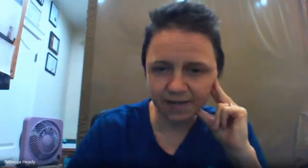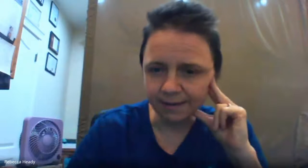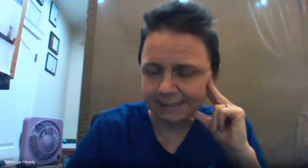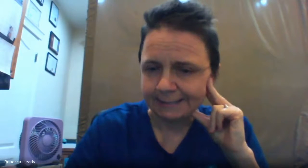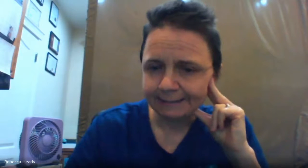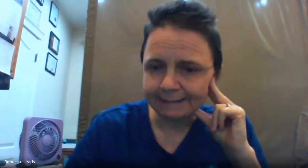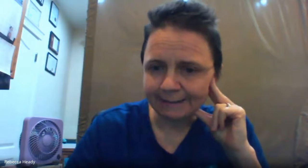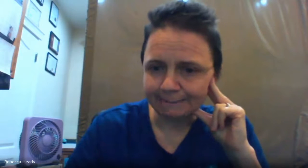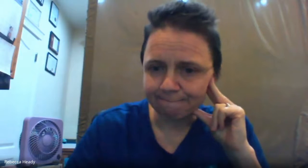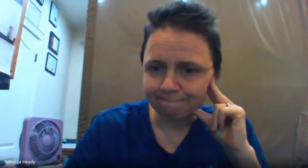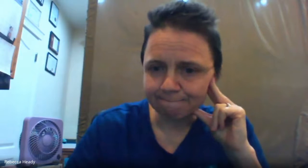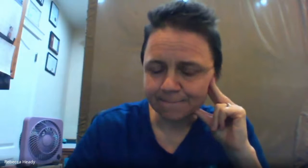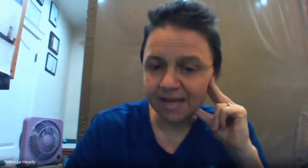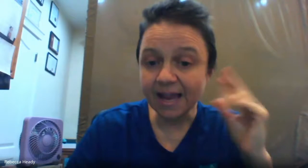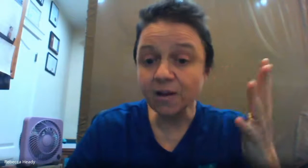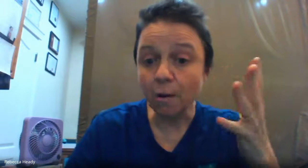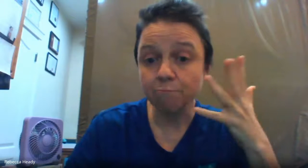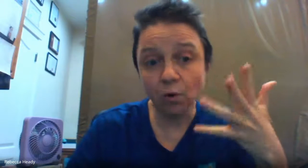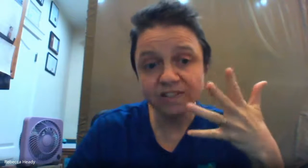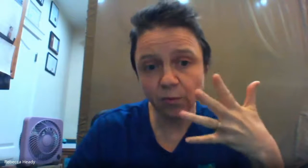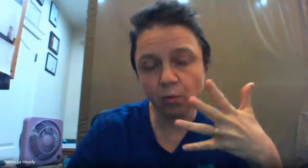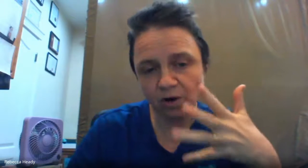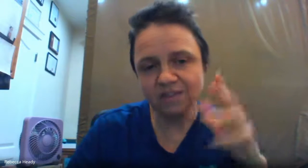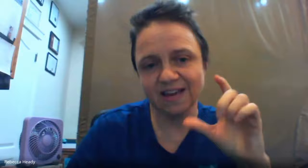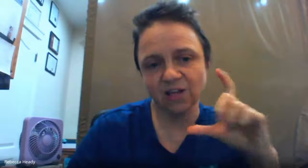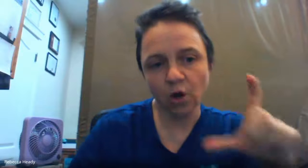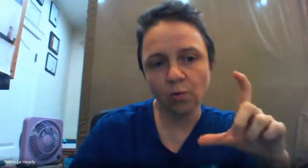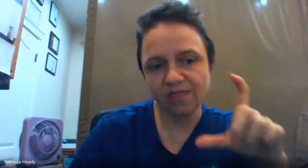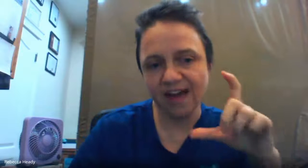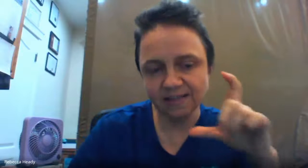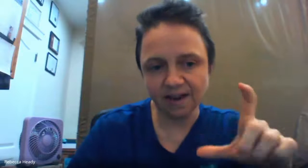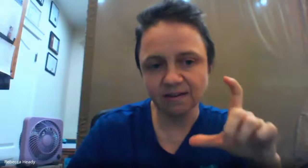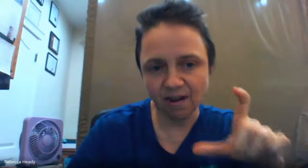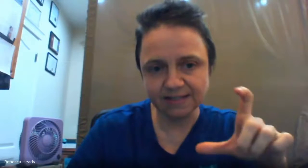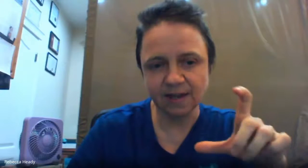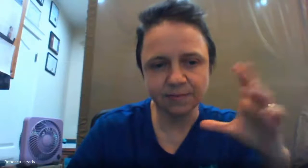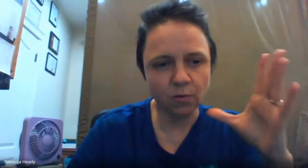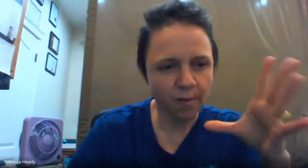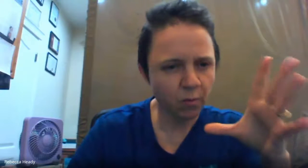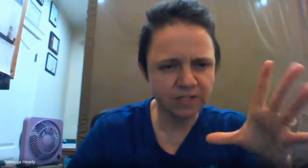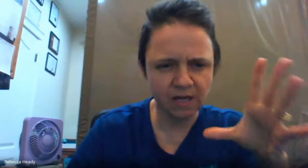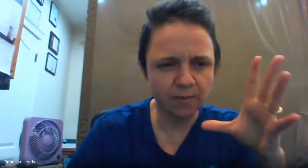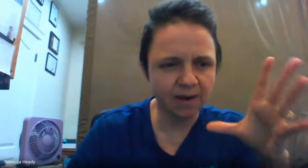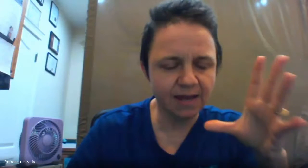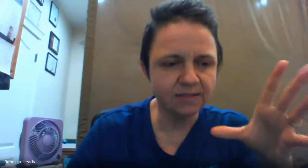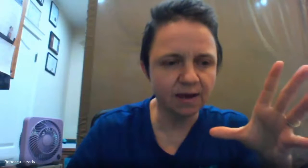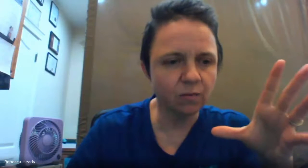sign. And multiple words that go with that sign concept. So remember, we're talking about ASL, we're